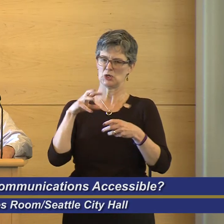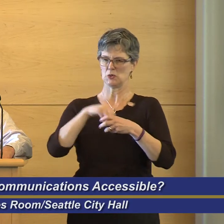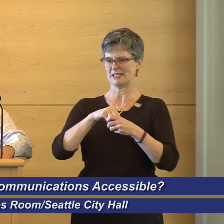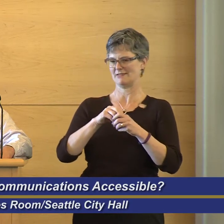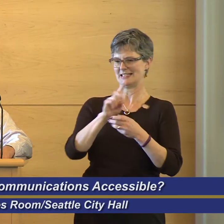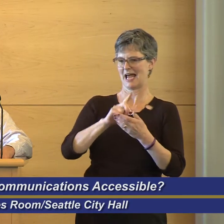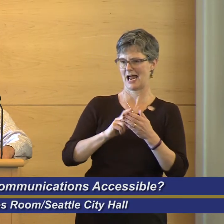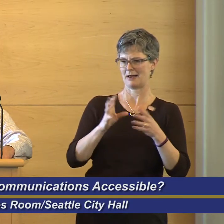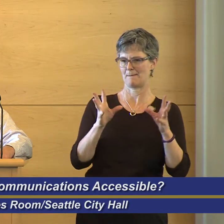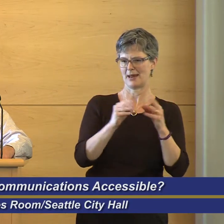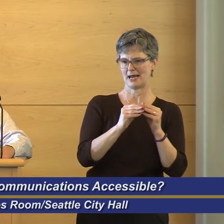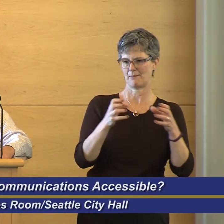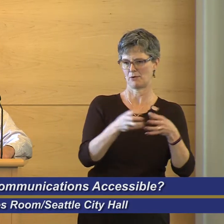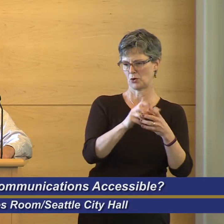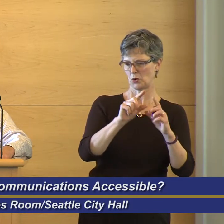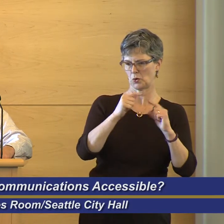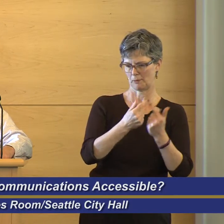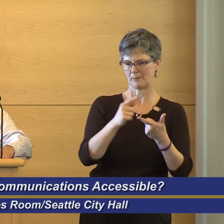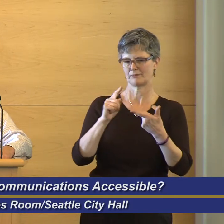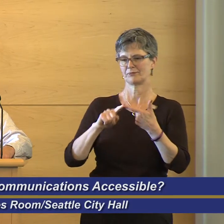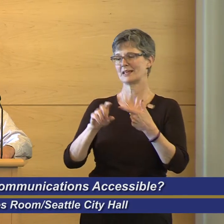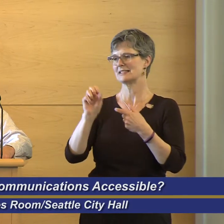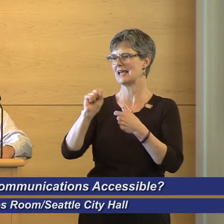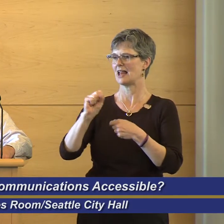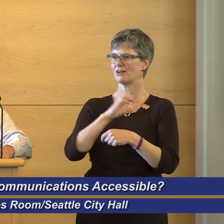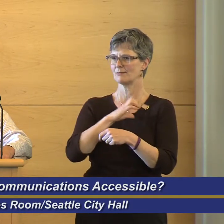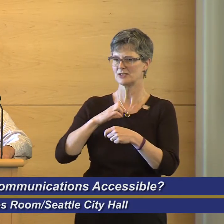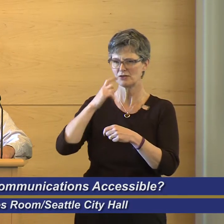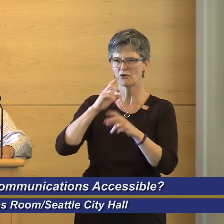specifically Allie C., spelled